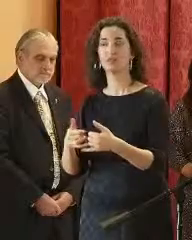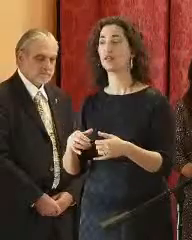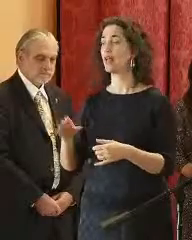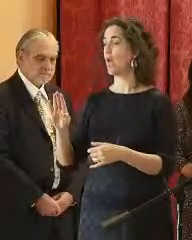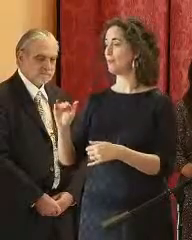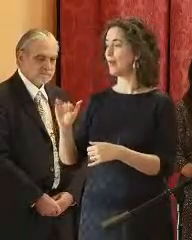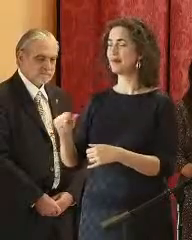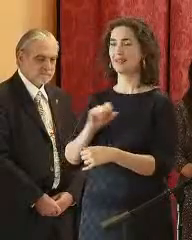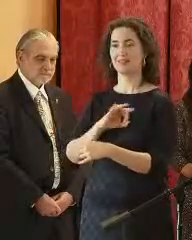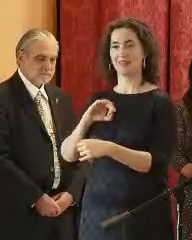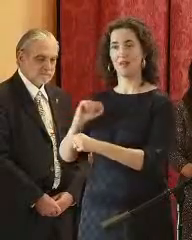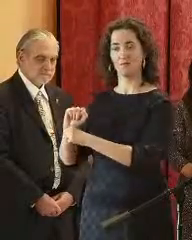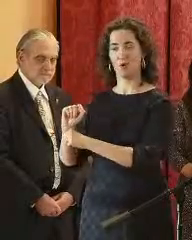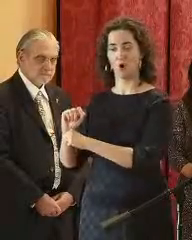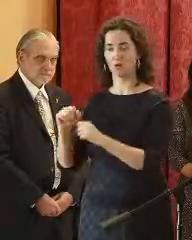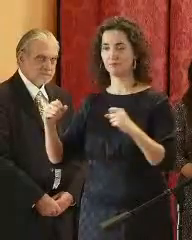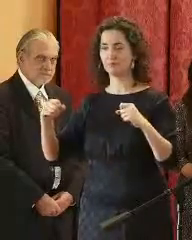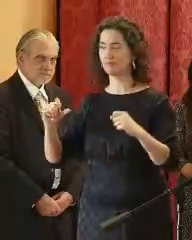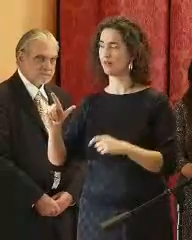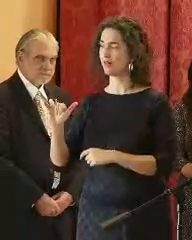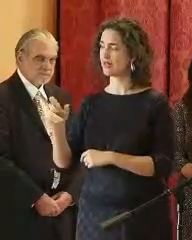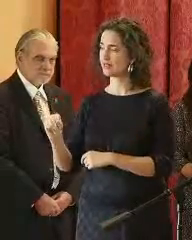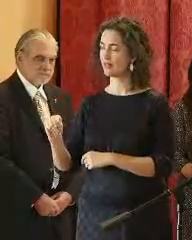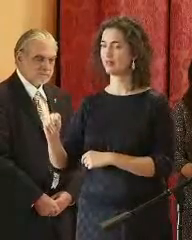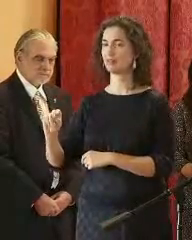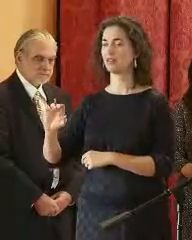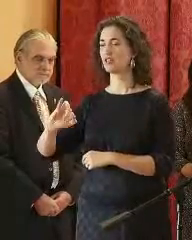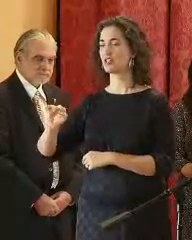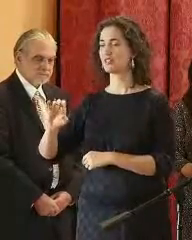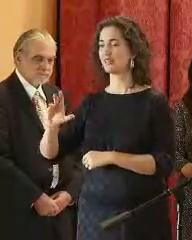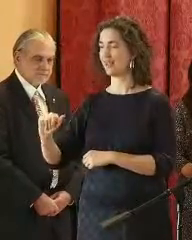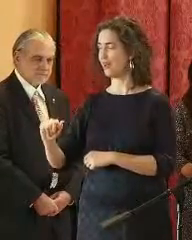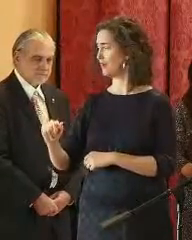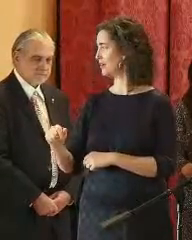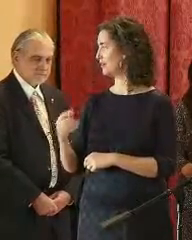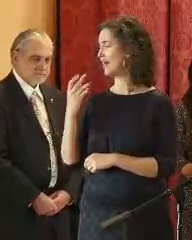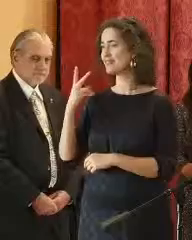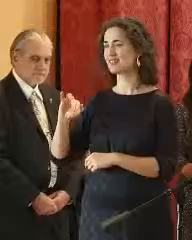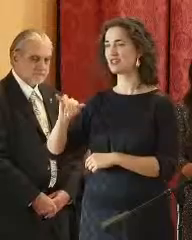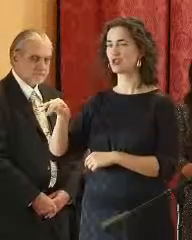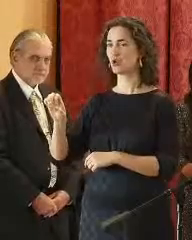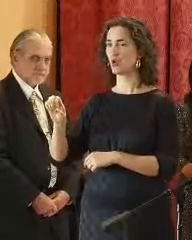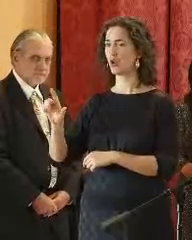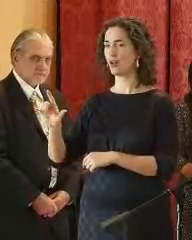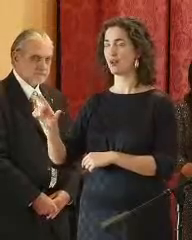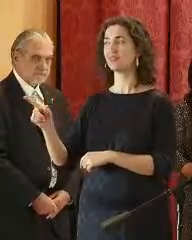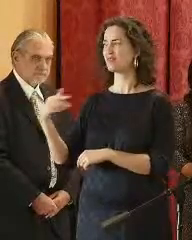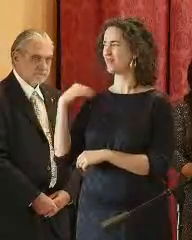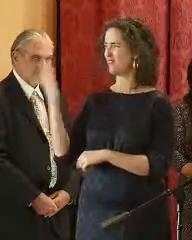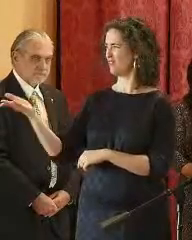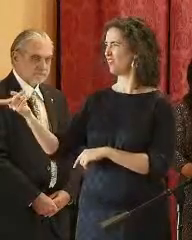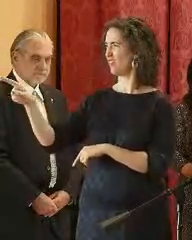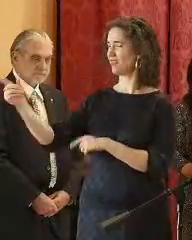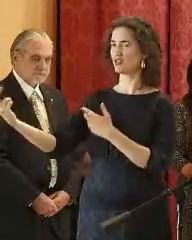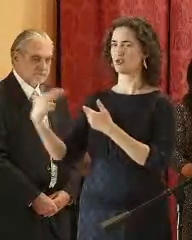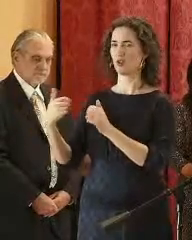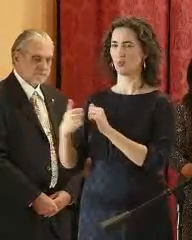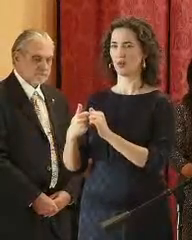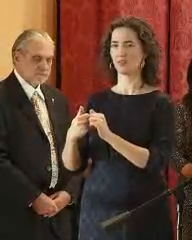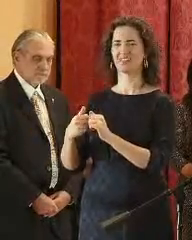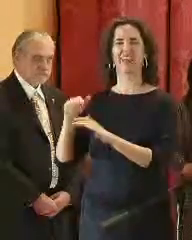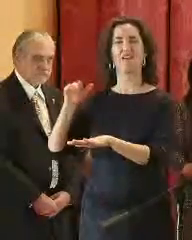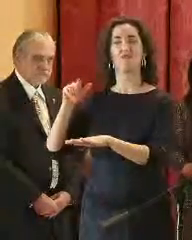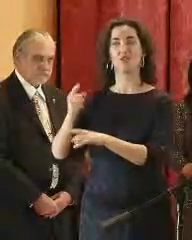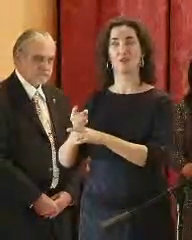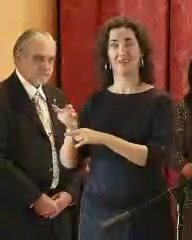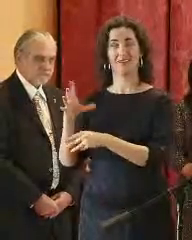her staff, Lillian and Jessica, and I see Joe Long, who used to be with us over there, and did the Air Force thing,